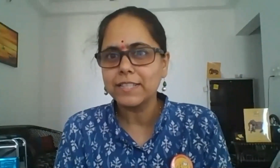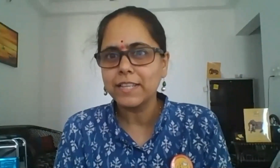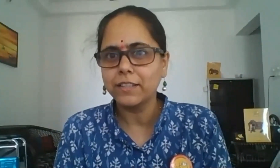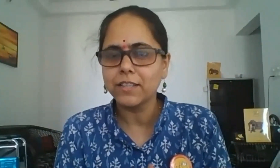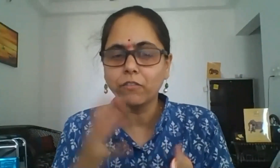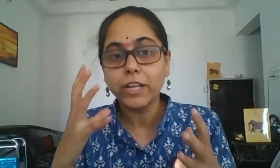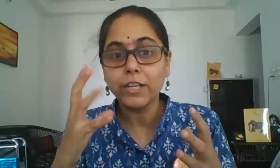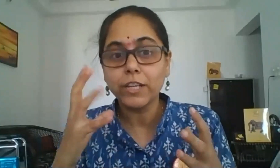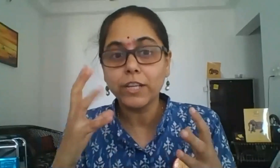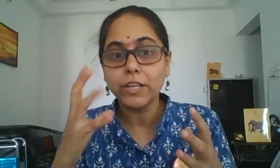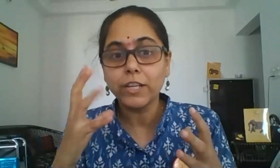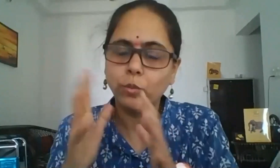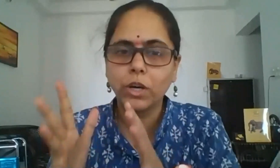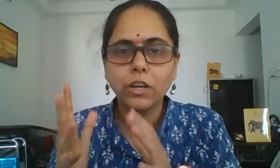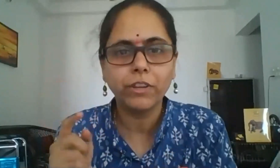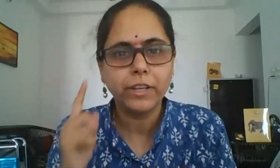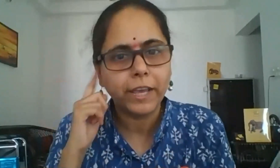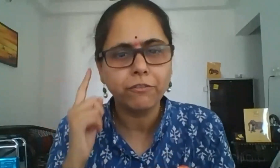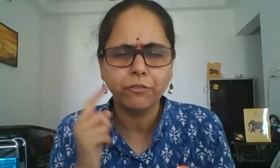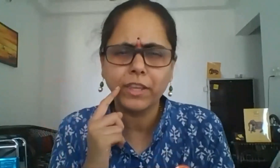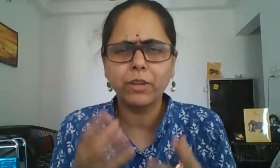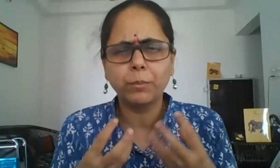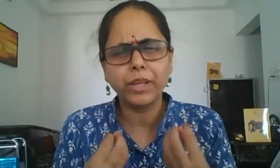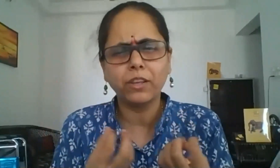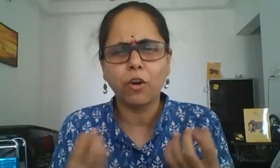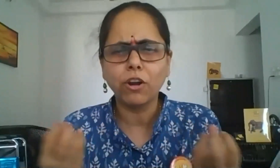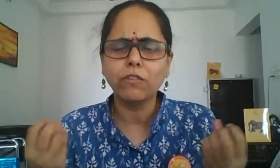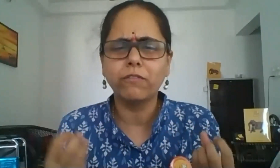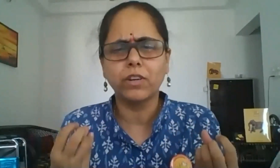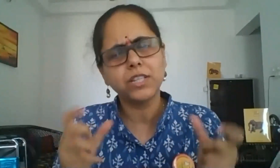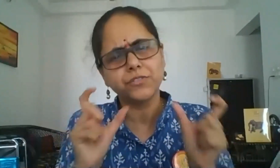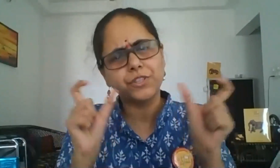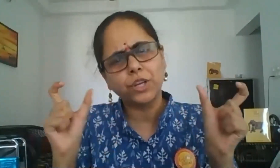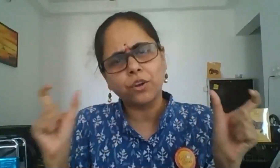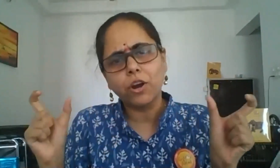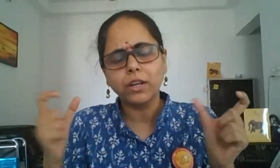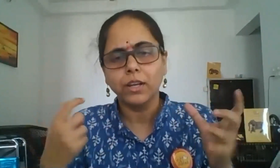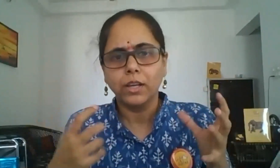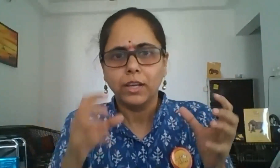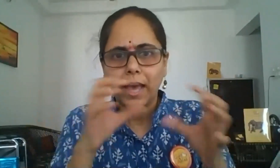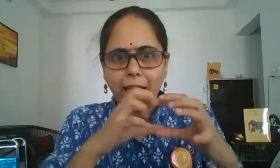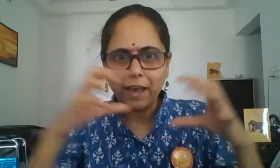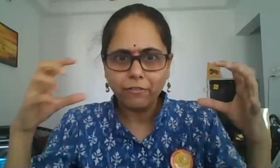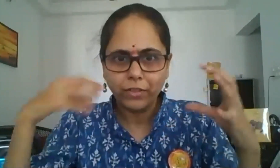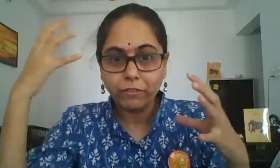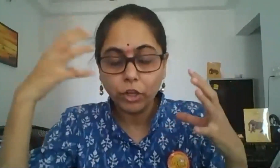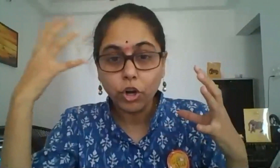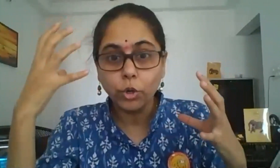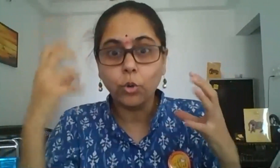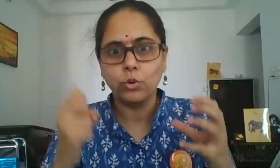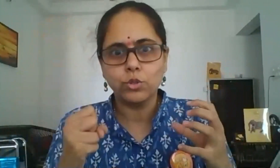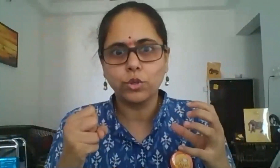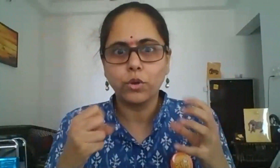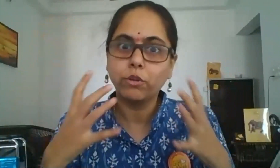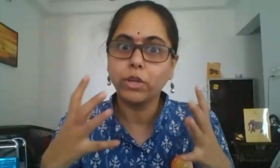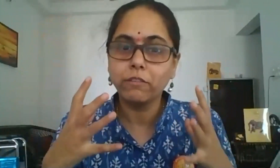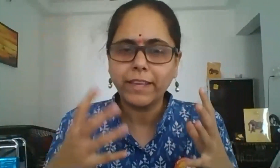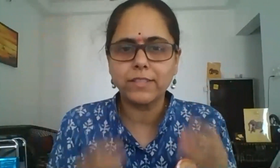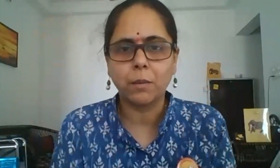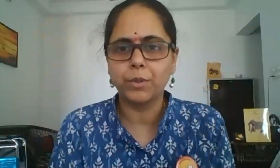said, someone had, when you work with deaf, there will be lot of words which will not have, they will not know. So you have to give examples.